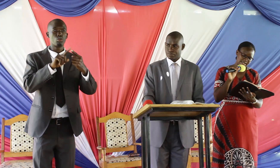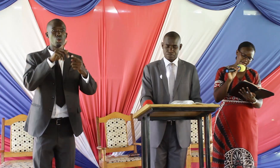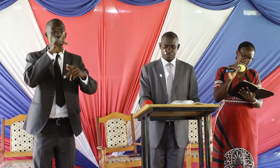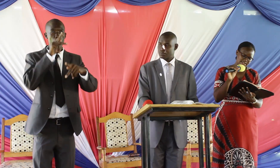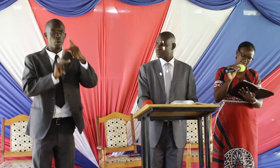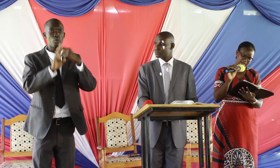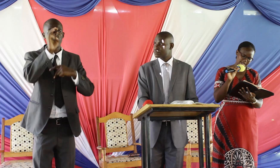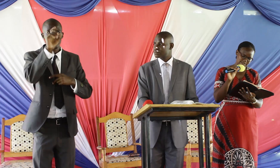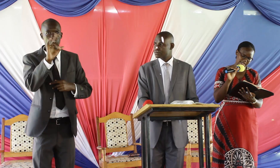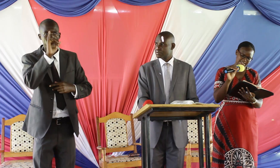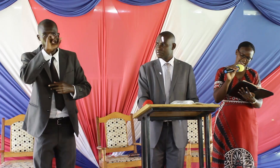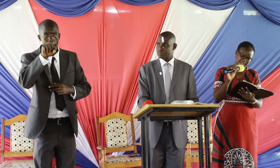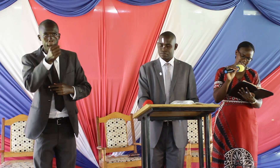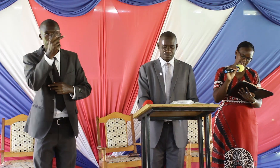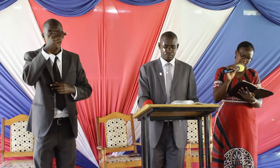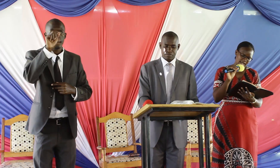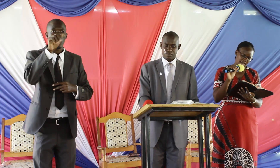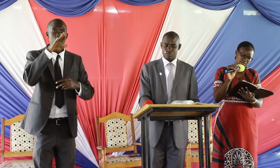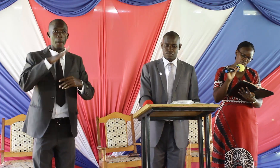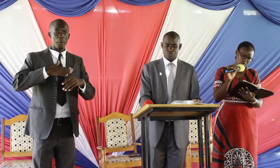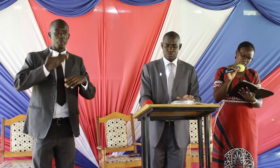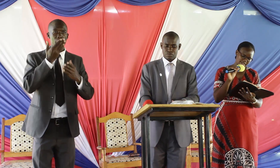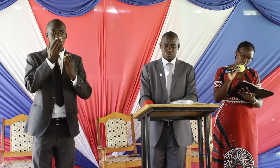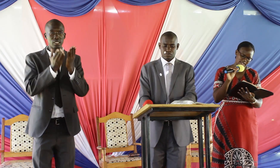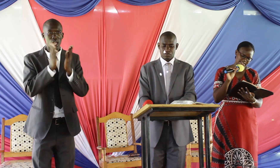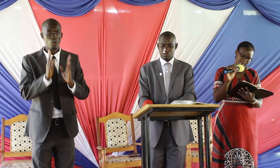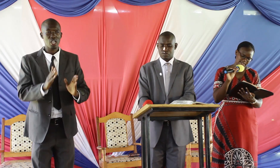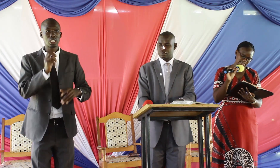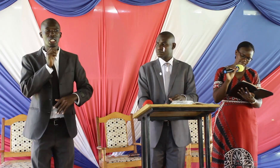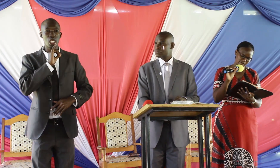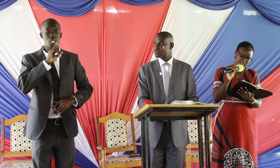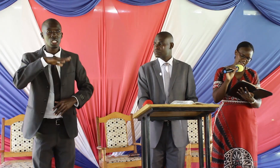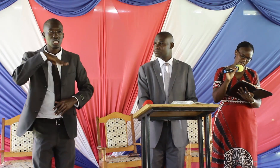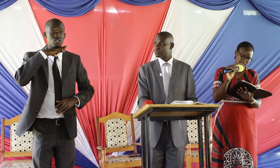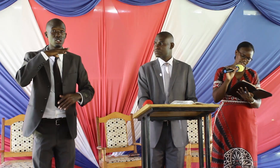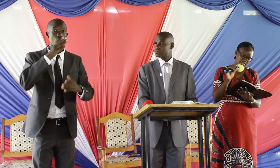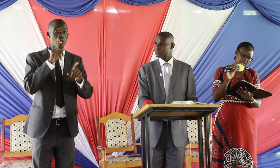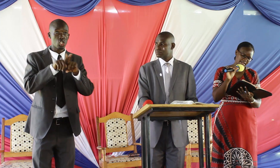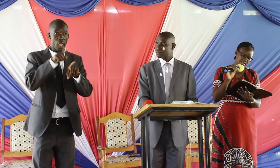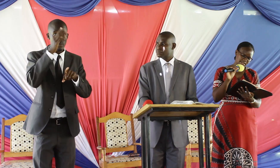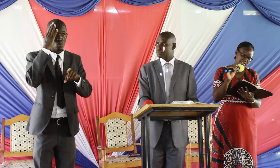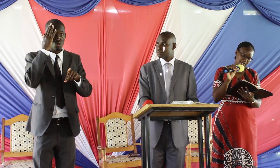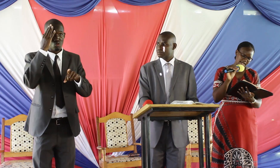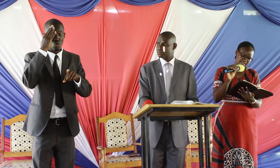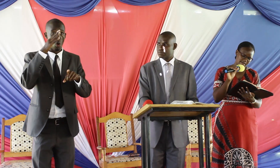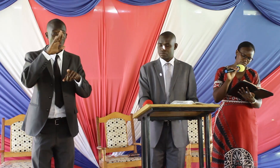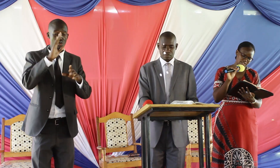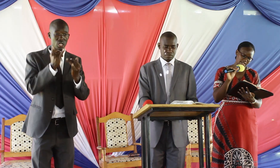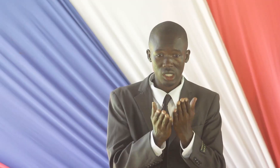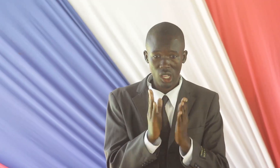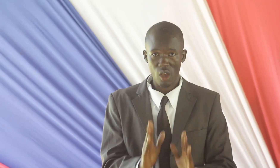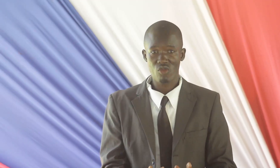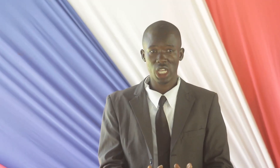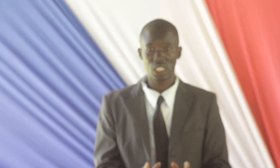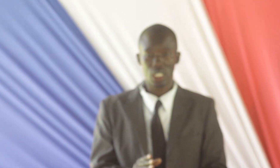your servant, my husband, is dead, and you know that your servant did fear the Lord, and the Creator has come to